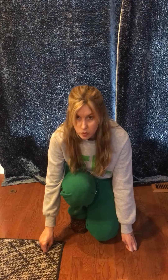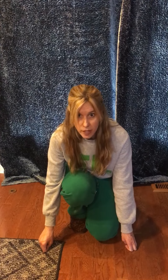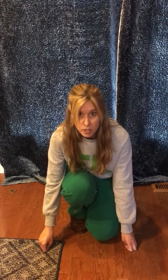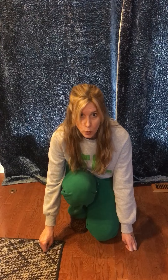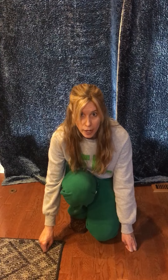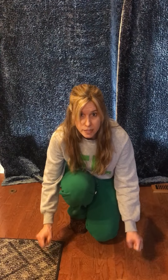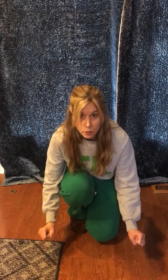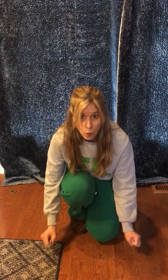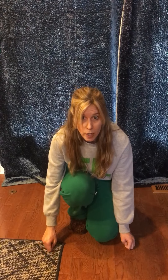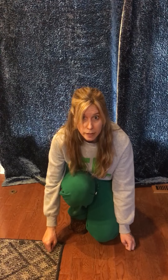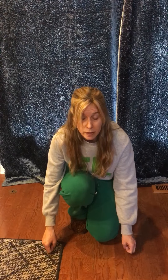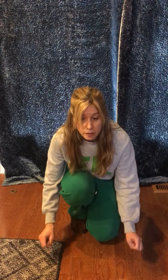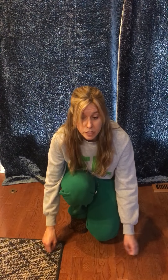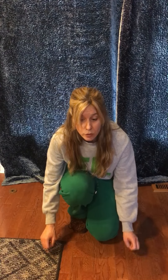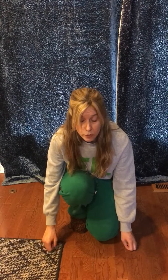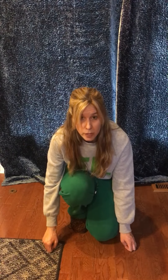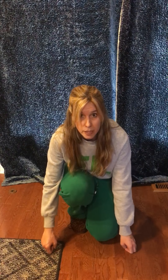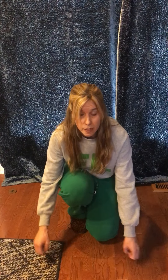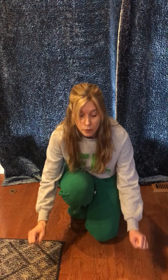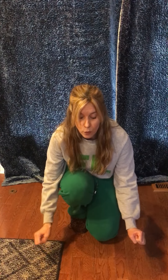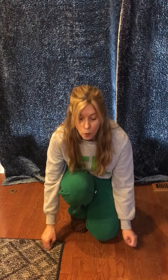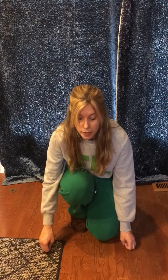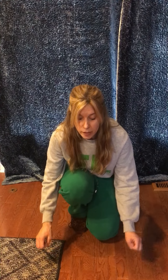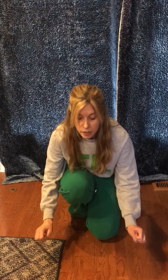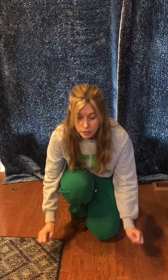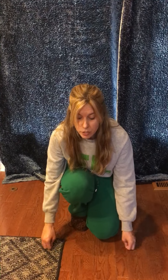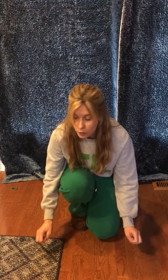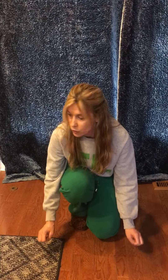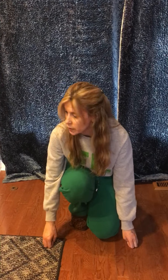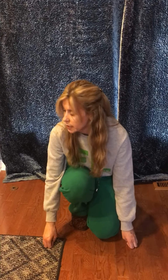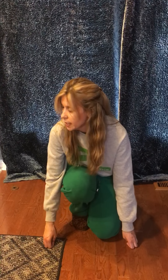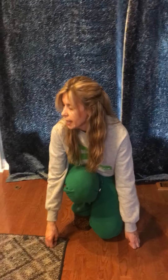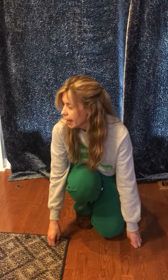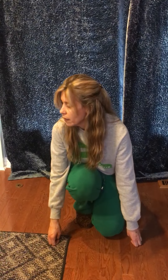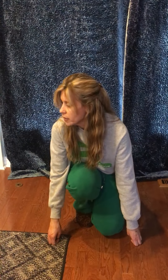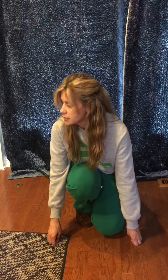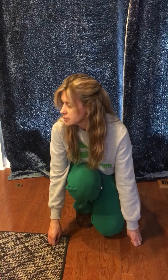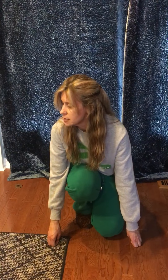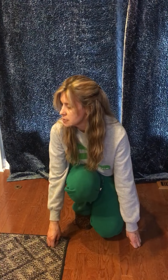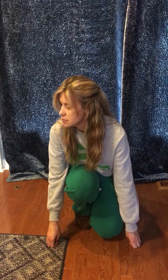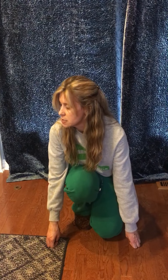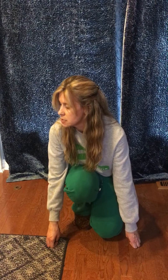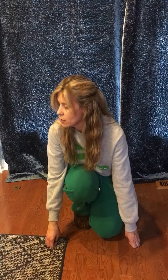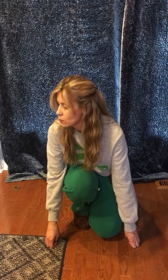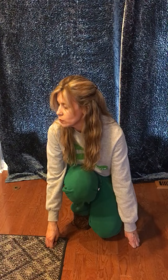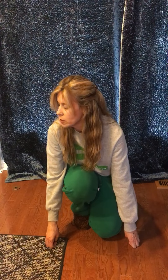do that twice, 1, 2, 3, 1, 2, 3. And then it says the stone